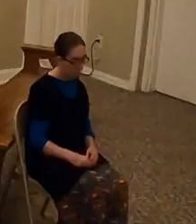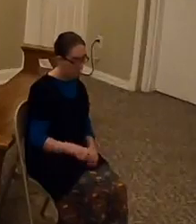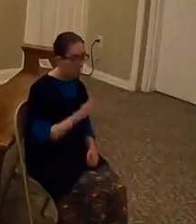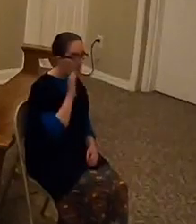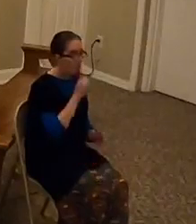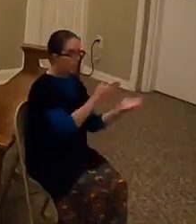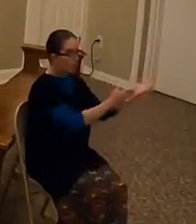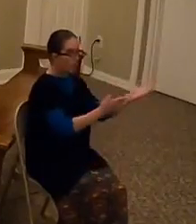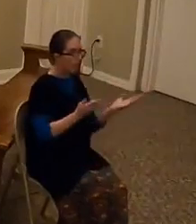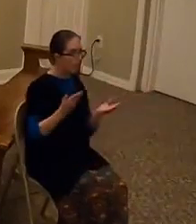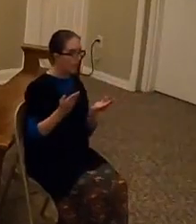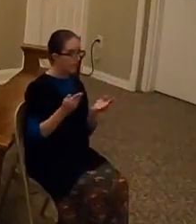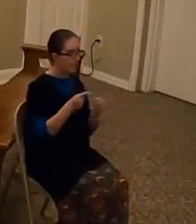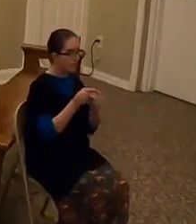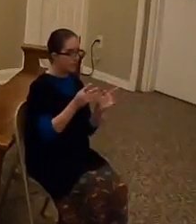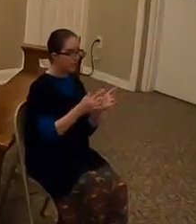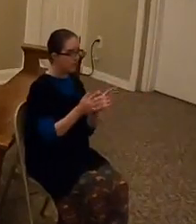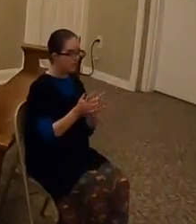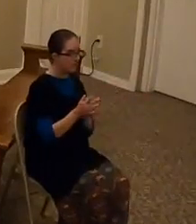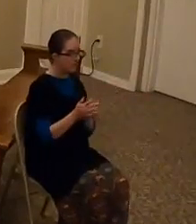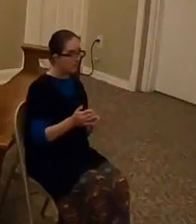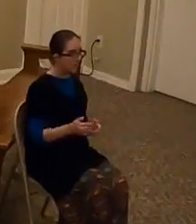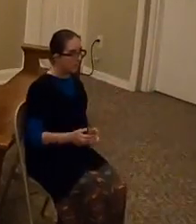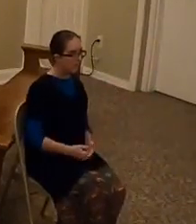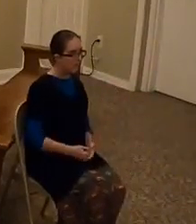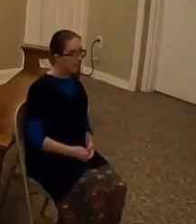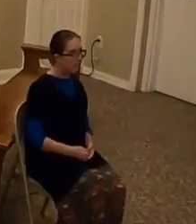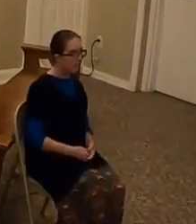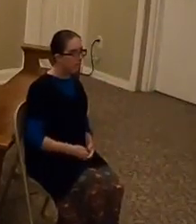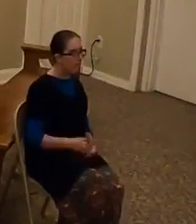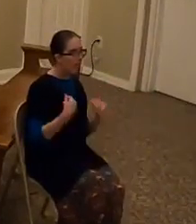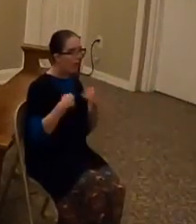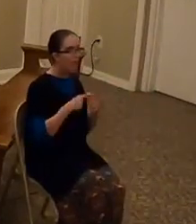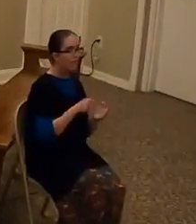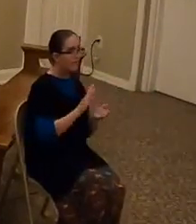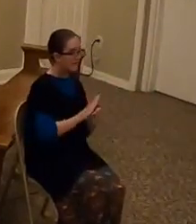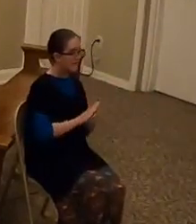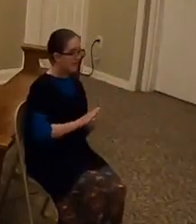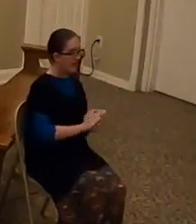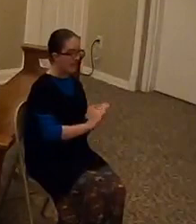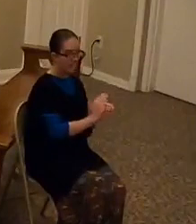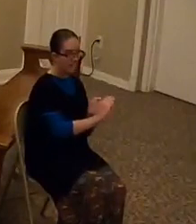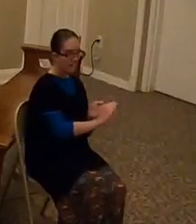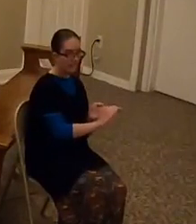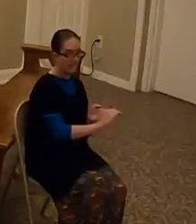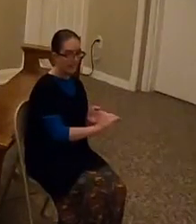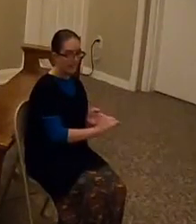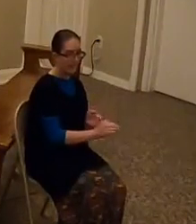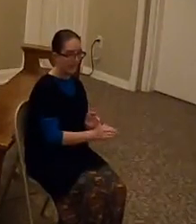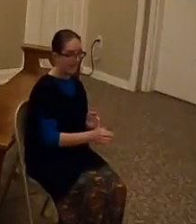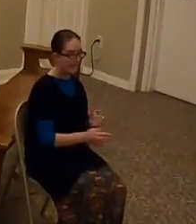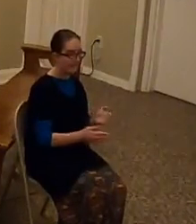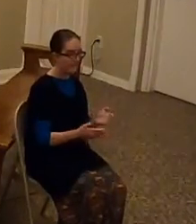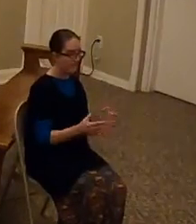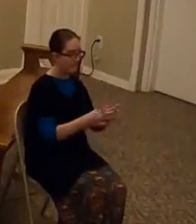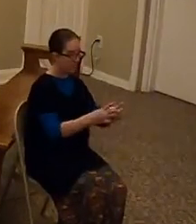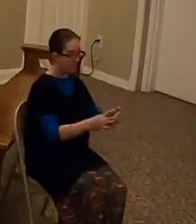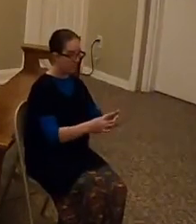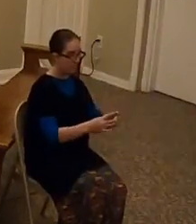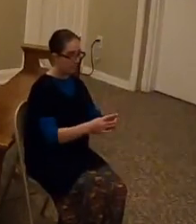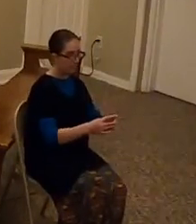And she's bringing this out to Jesus, you know. "Hey, man, I've got this really nice tray fixed for Jesus, you